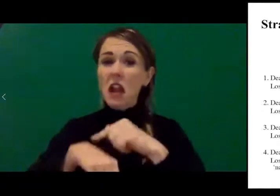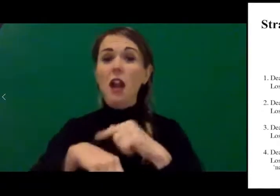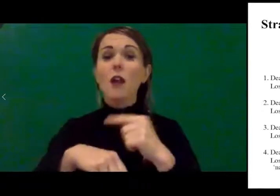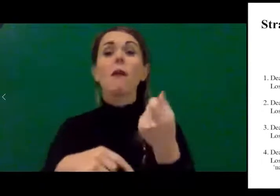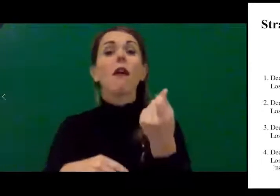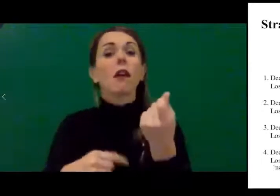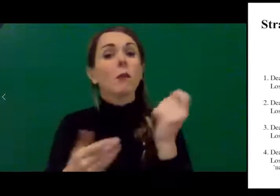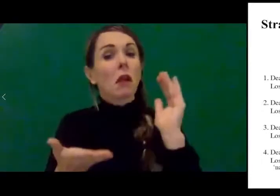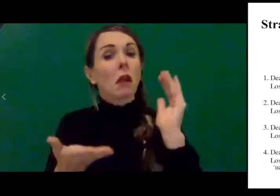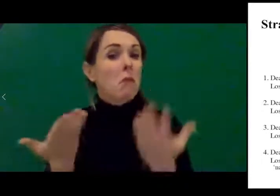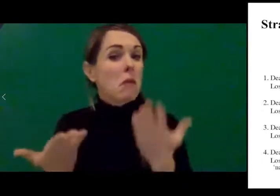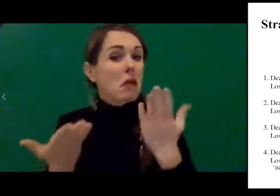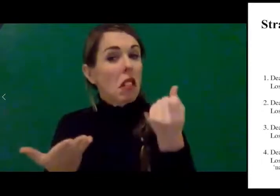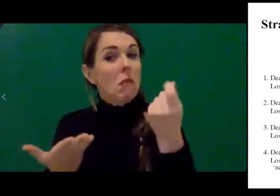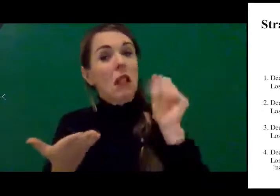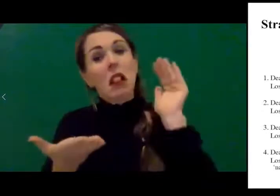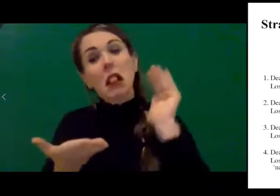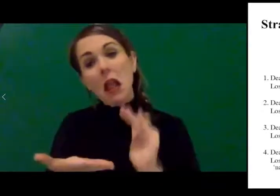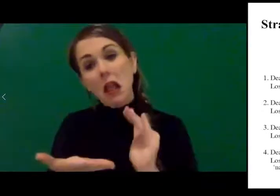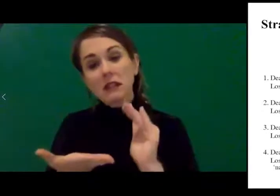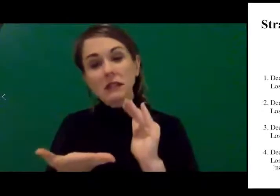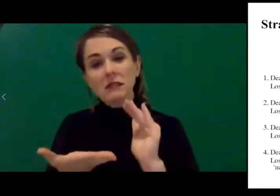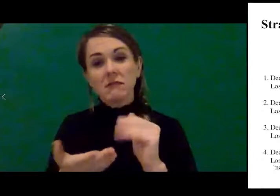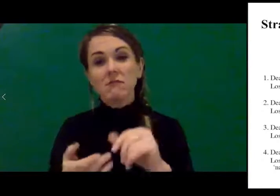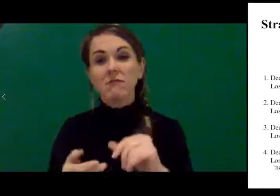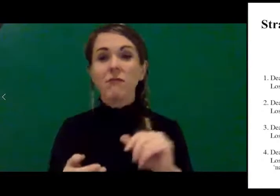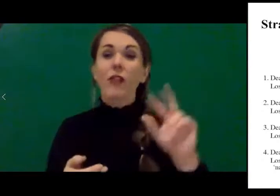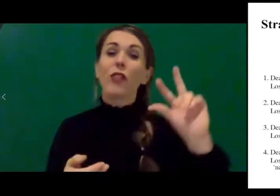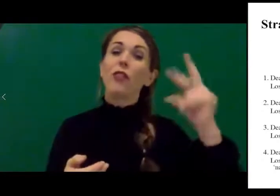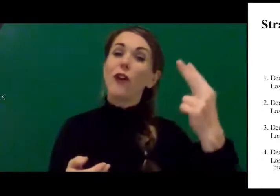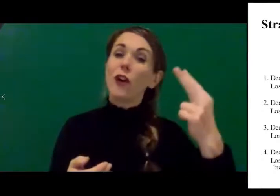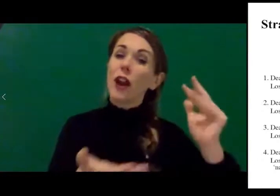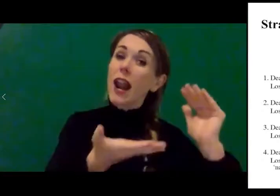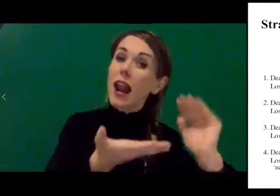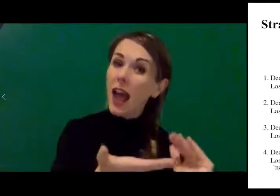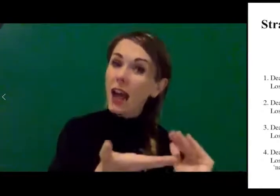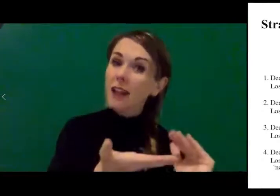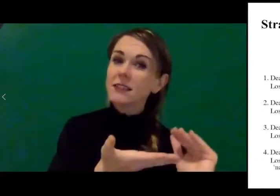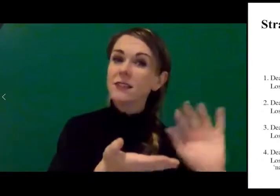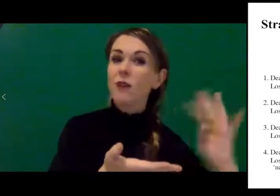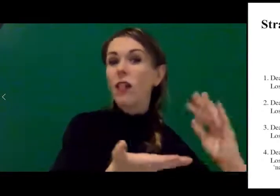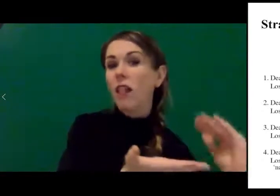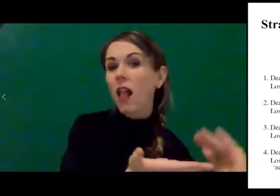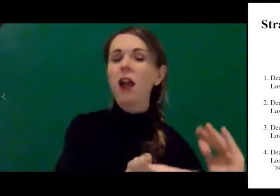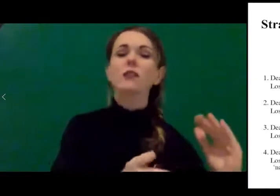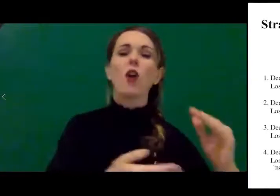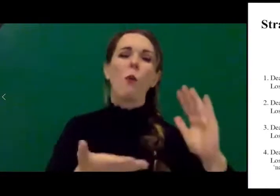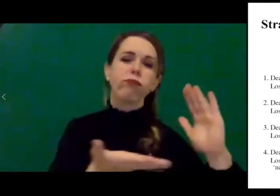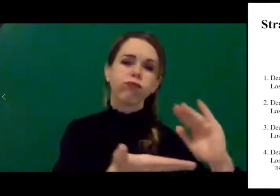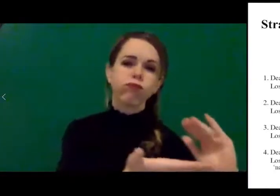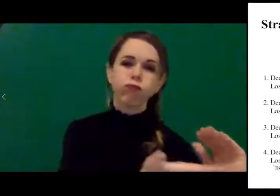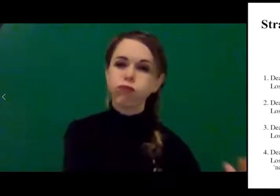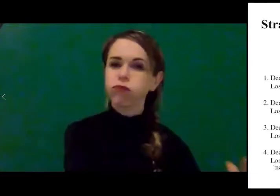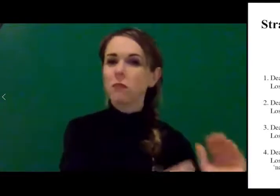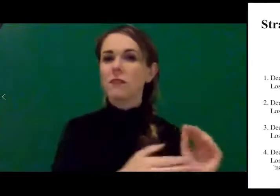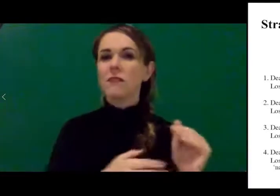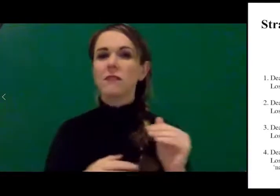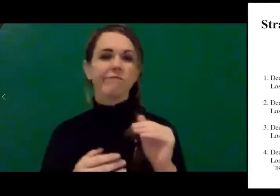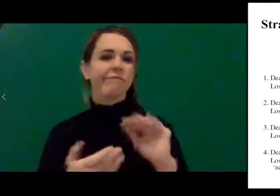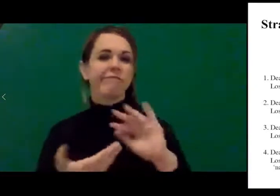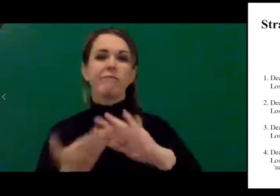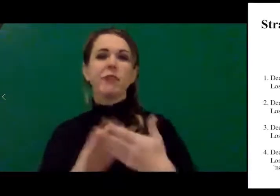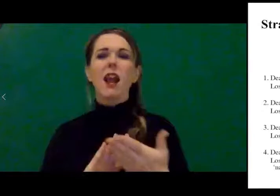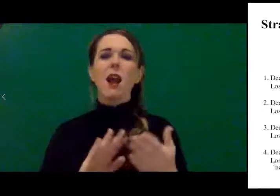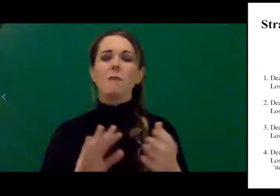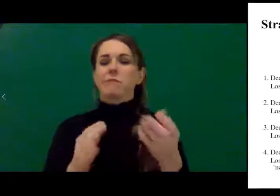less information. The third time you read the story is even less and less and less. Really, it's